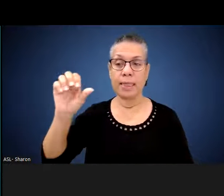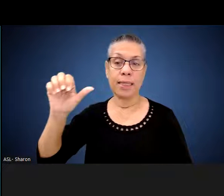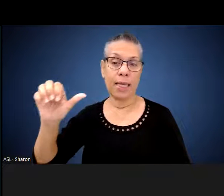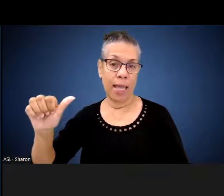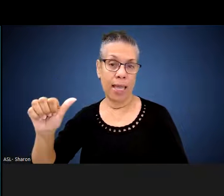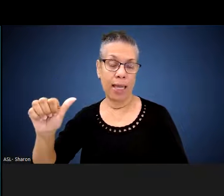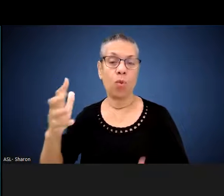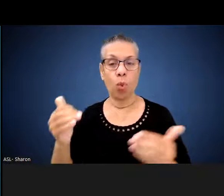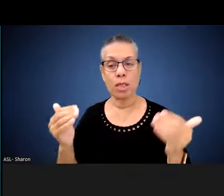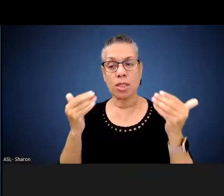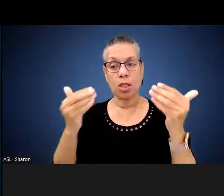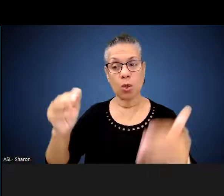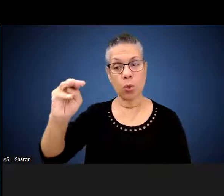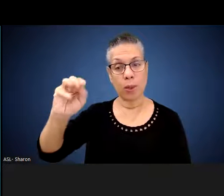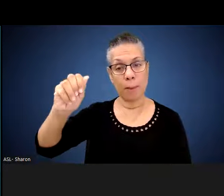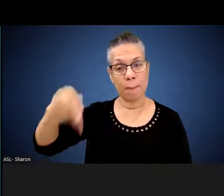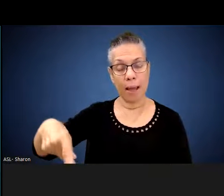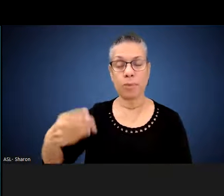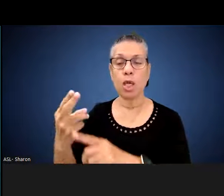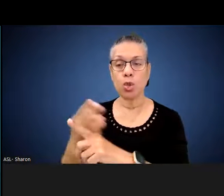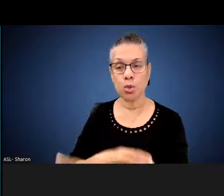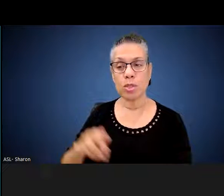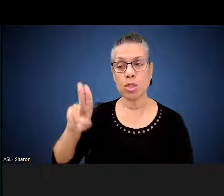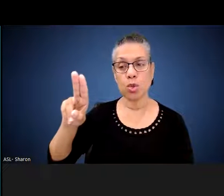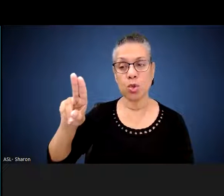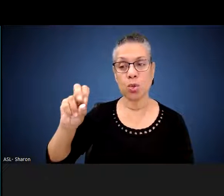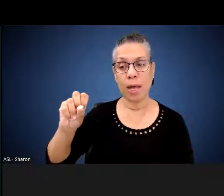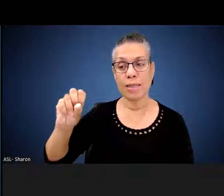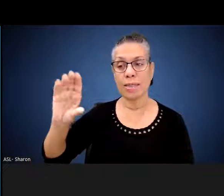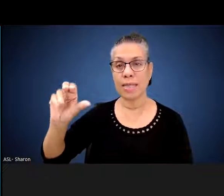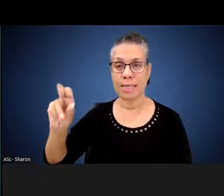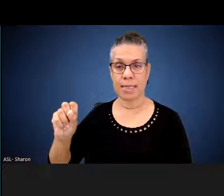proceed with maps that use the US Census data as is.